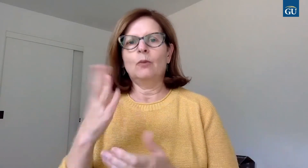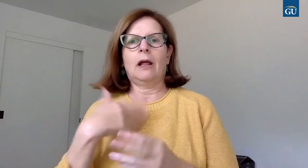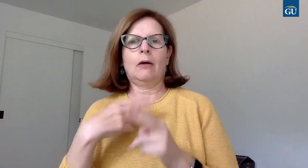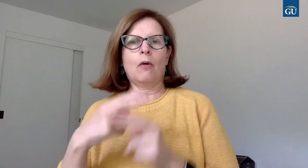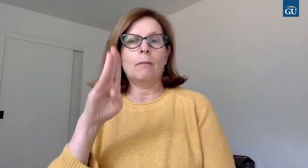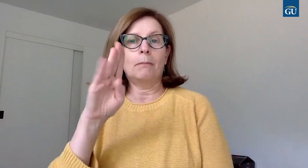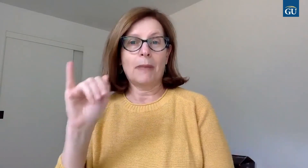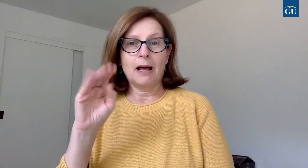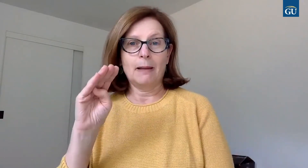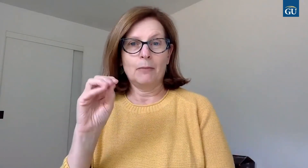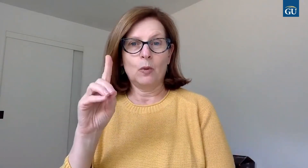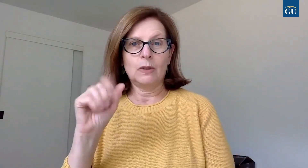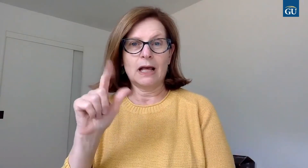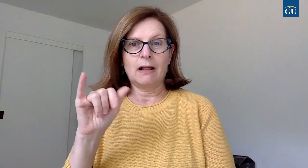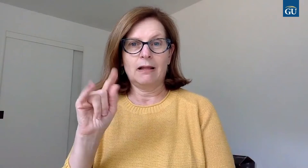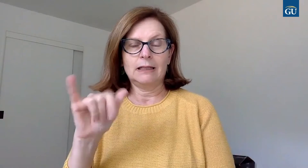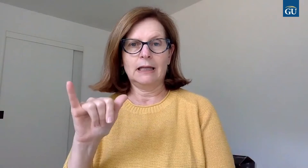called bimodality,